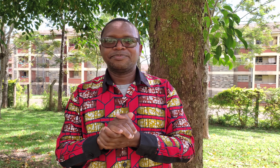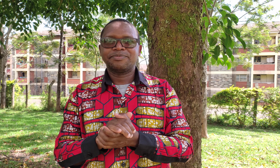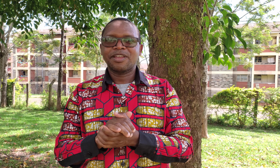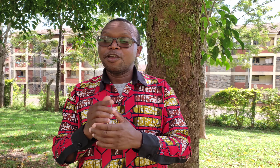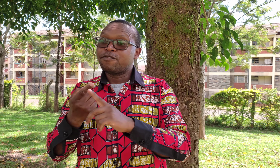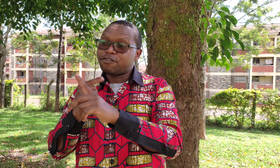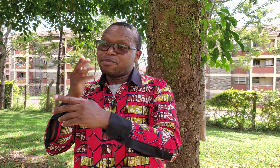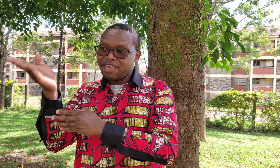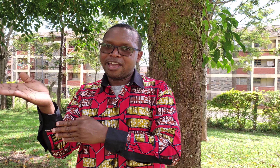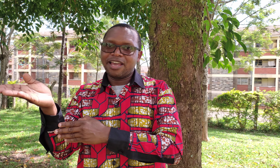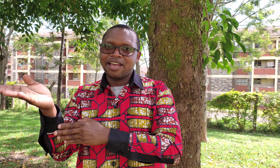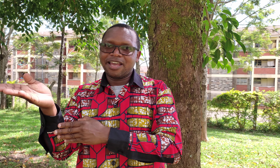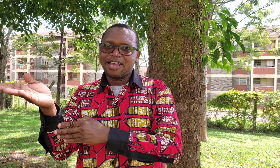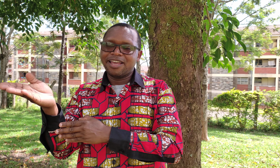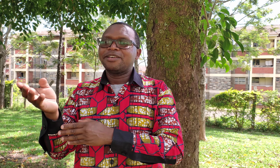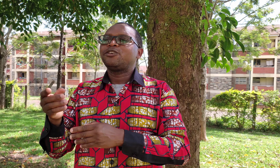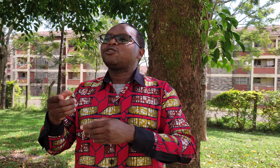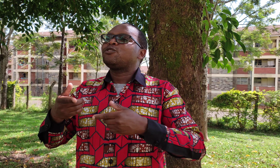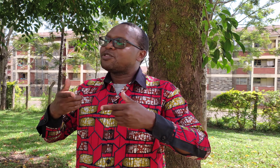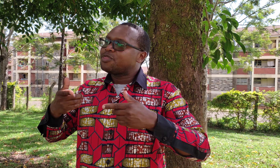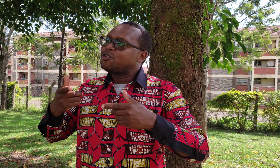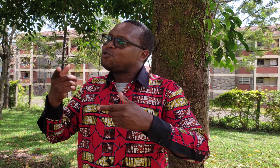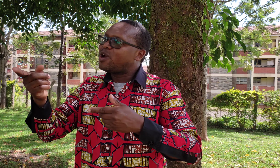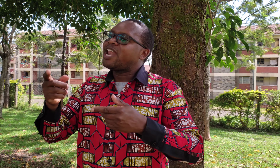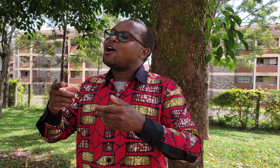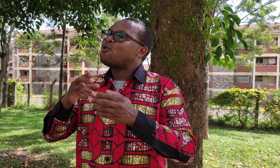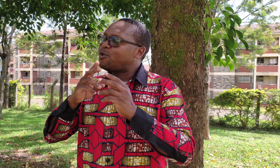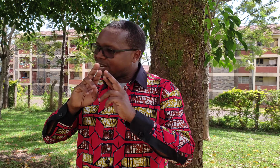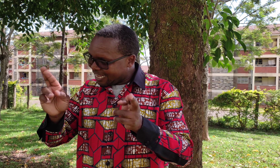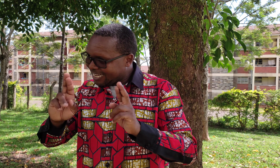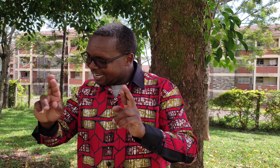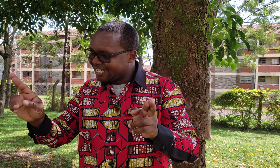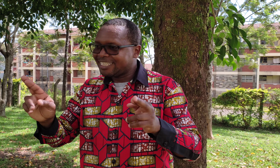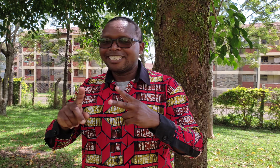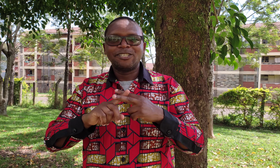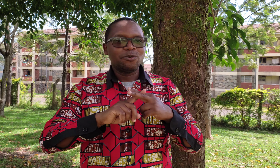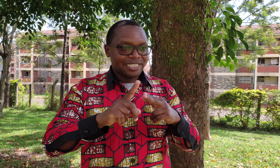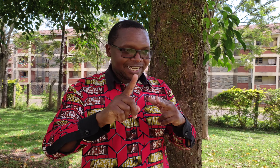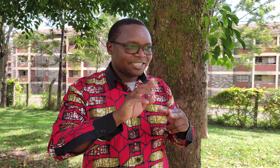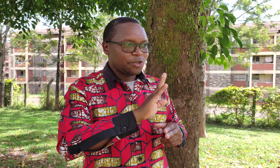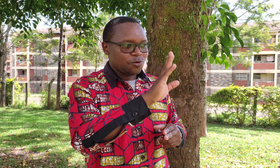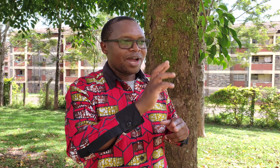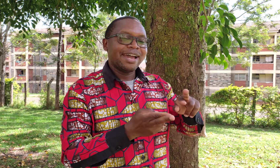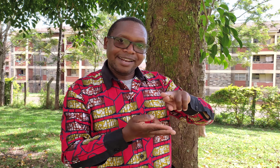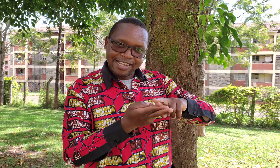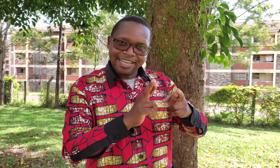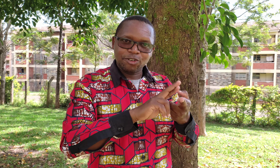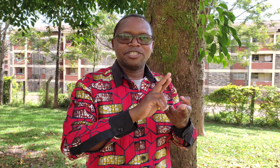From there, you are now ready to start your relationship.